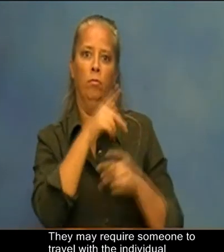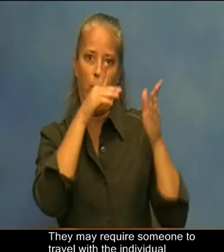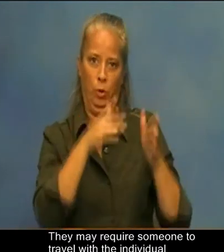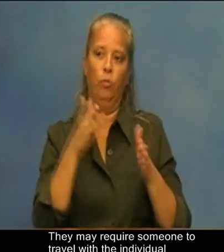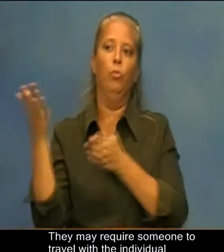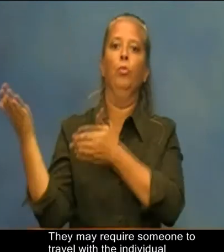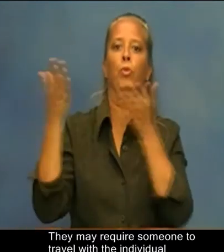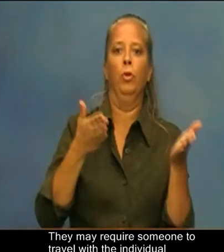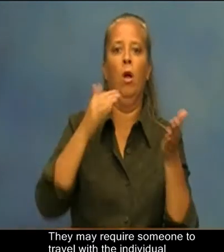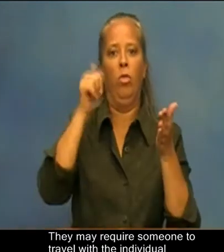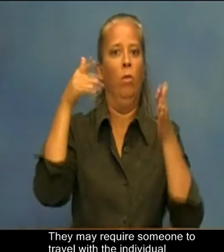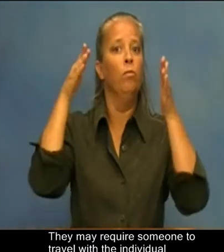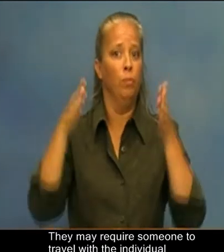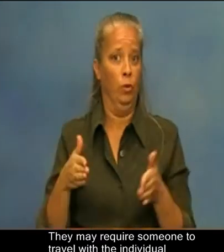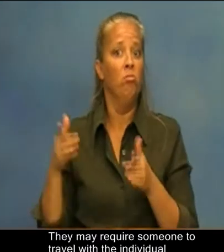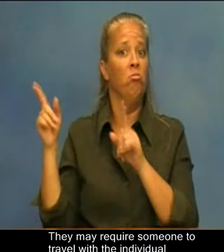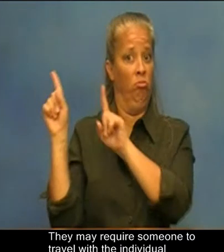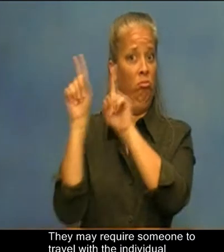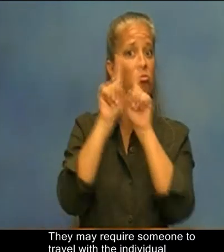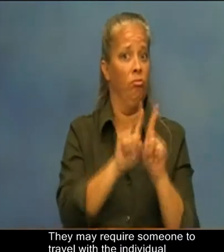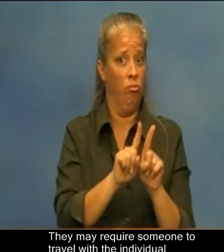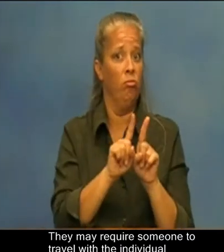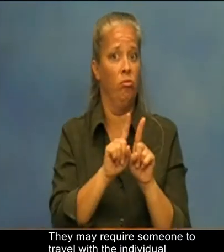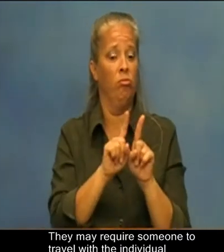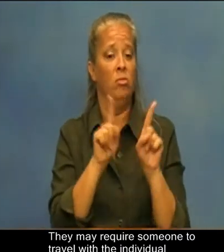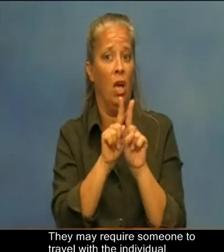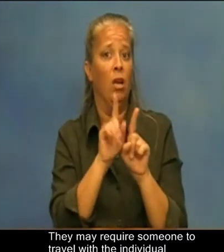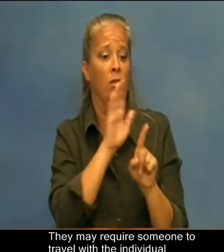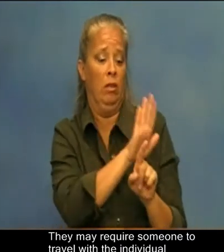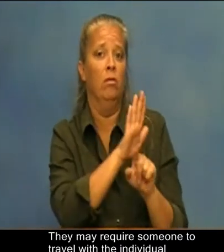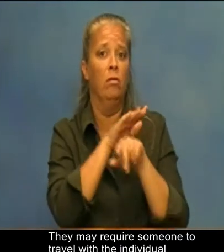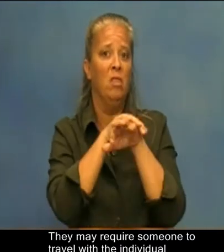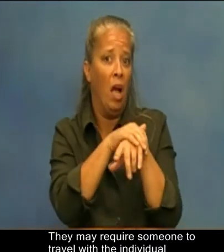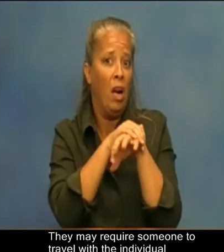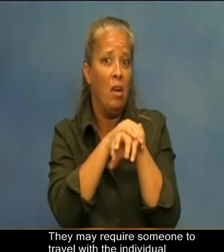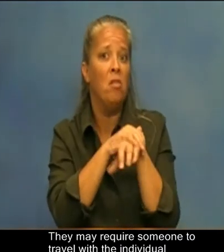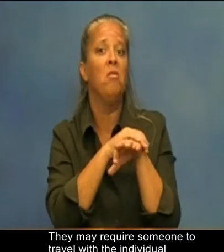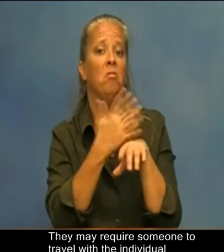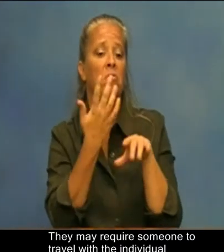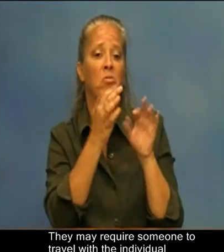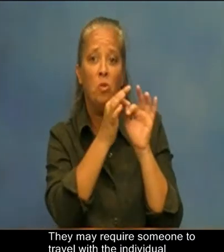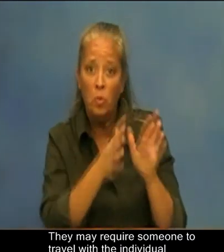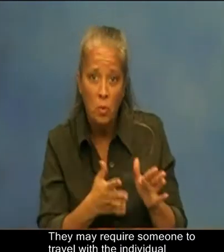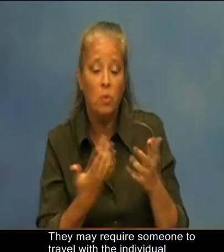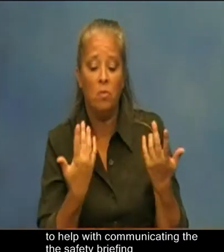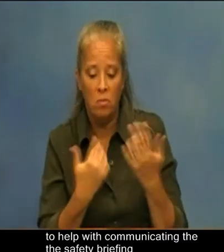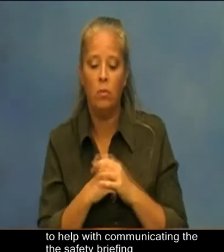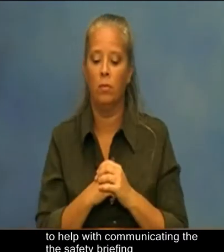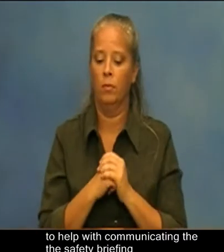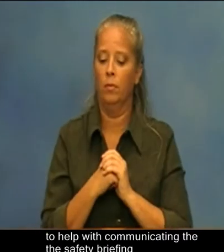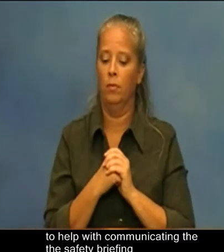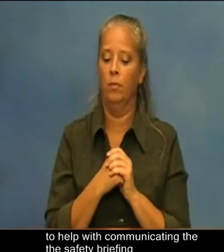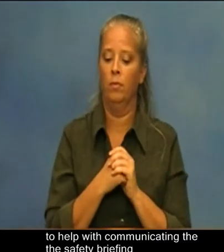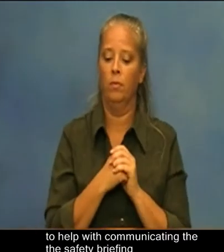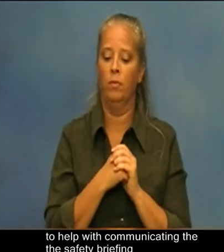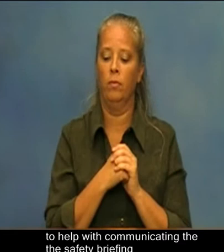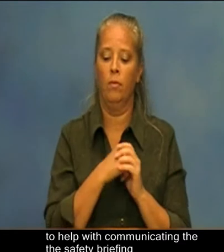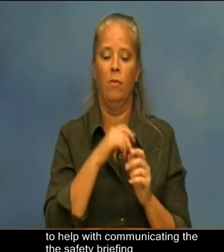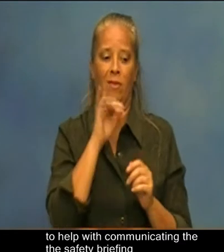They may require someone to travel with the individual to help with communicating